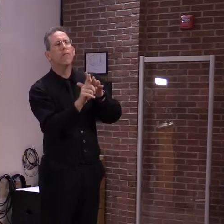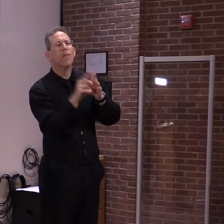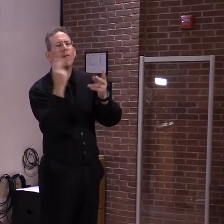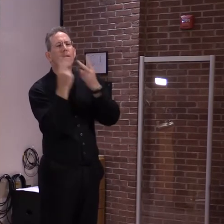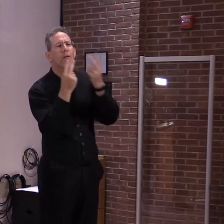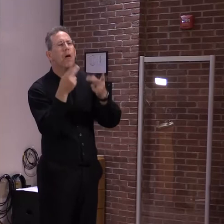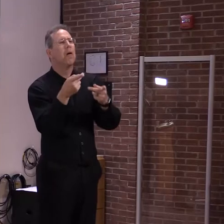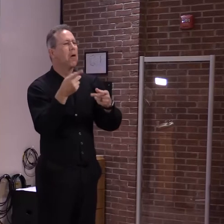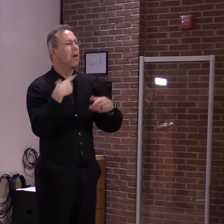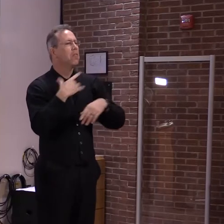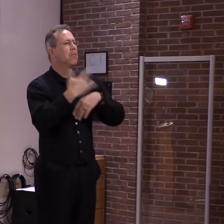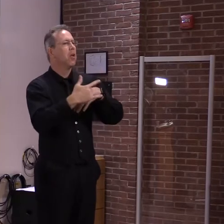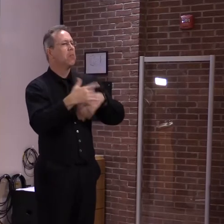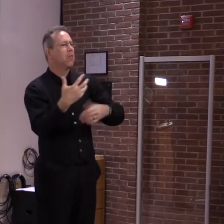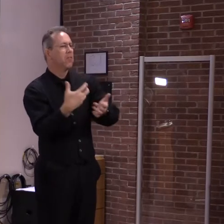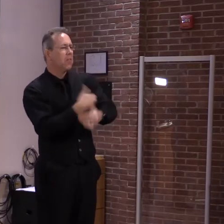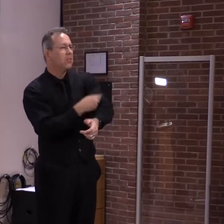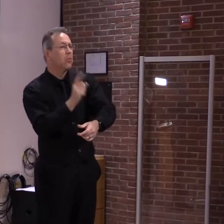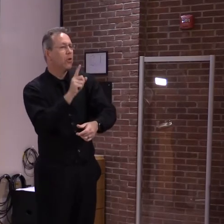care independent docs.